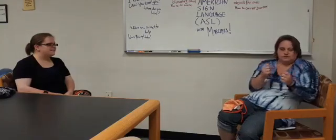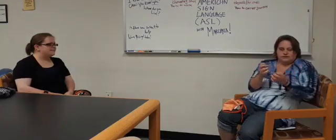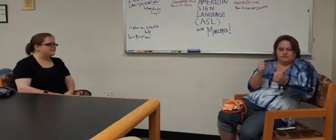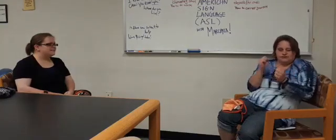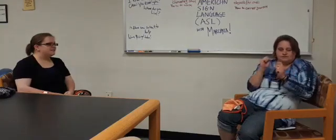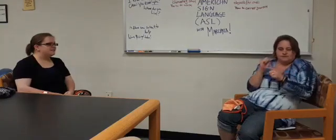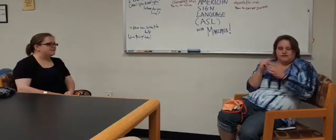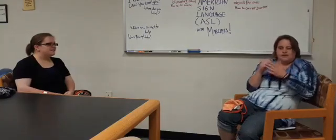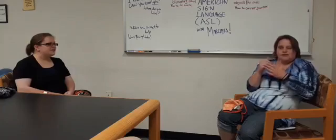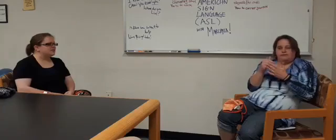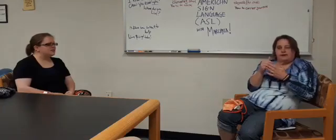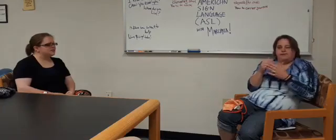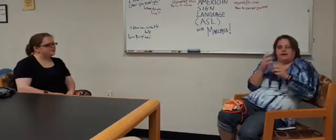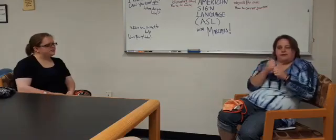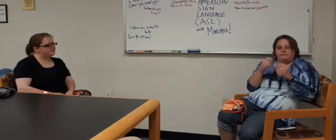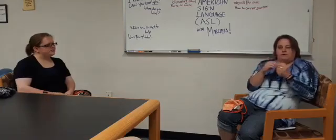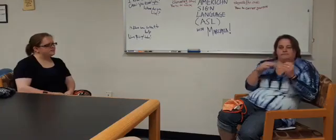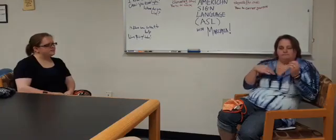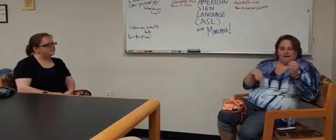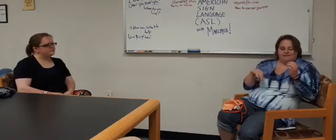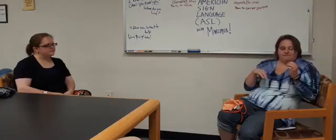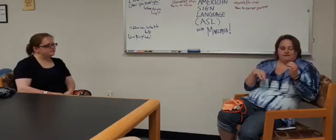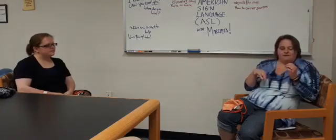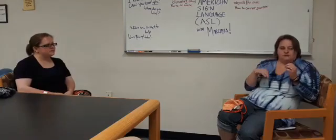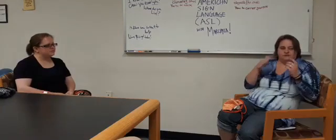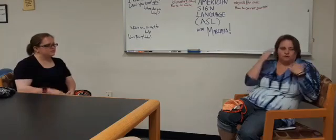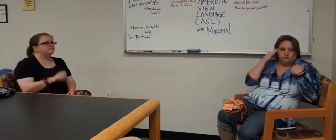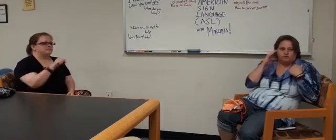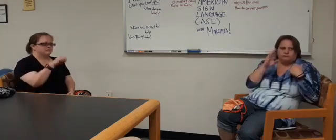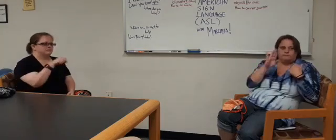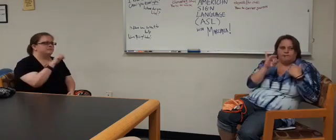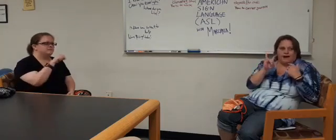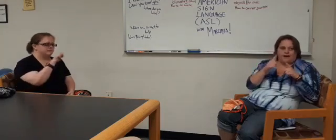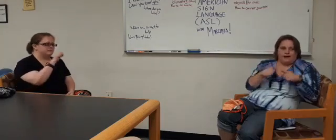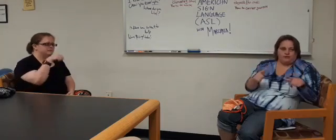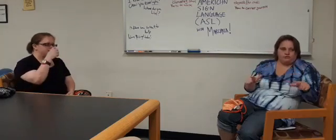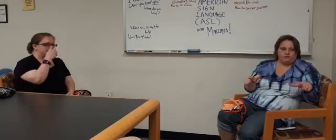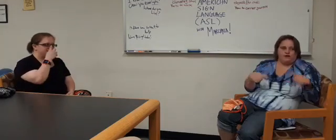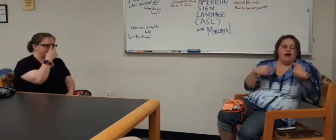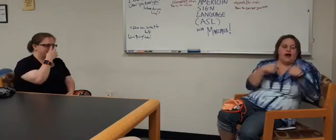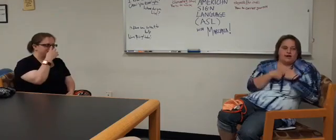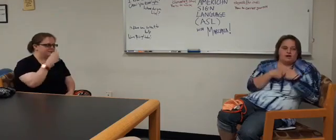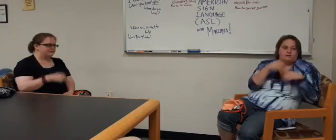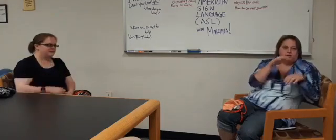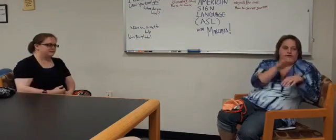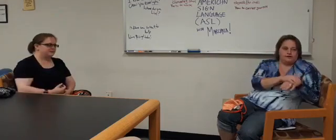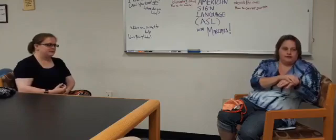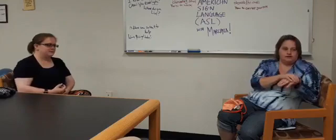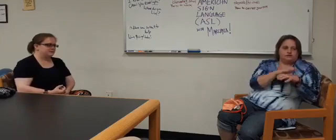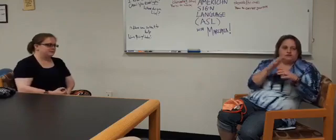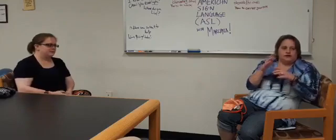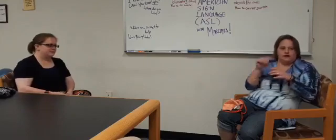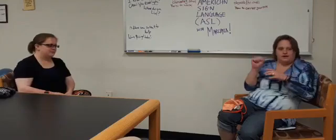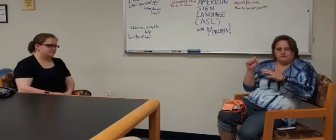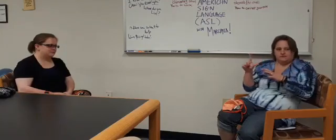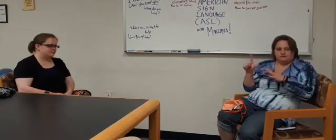because the baby get more benefit, the bilingual. Right. I know Yeah. English and